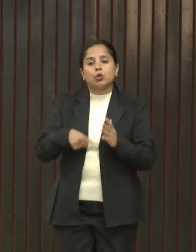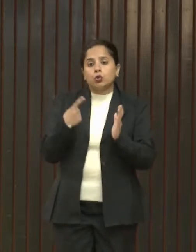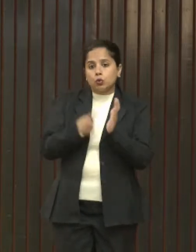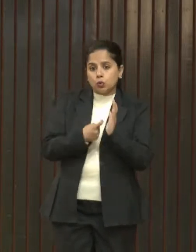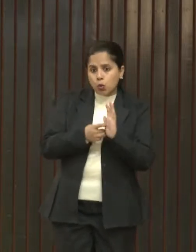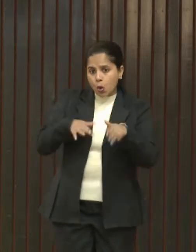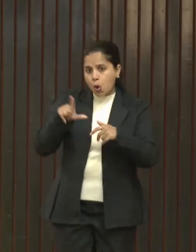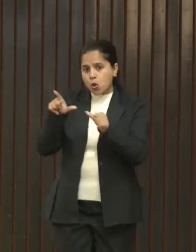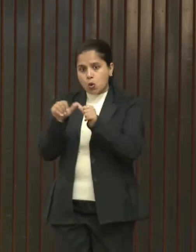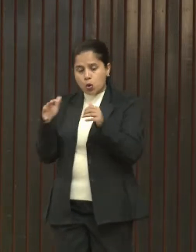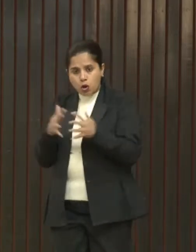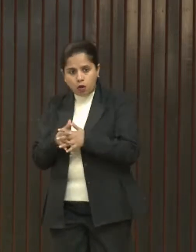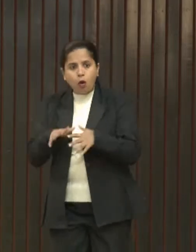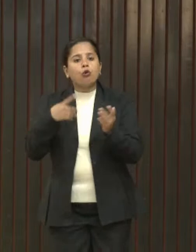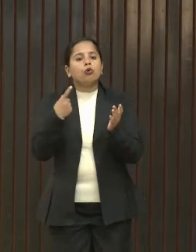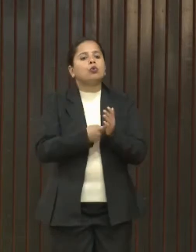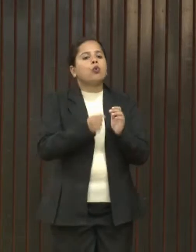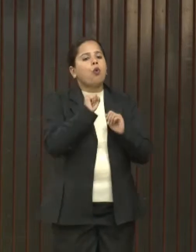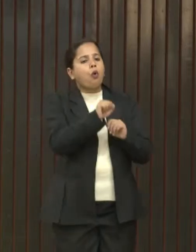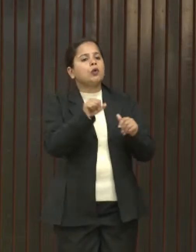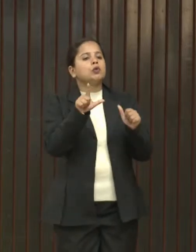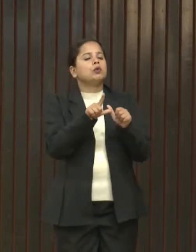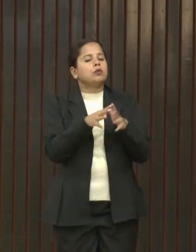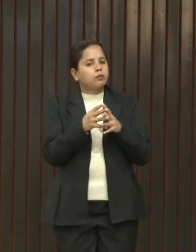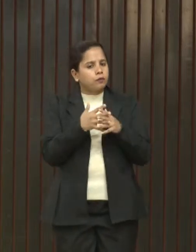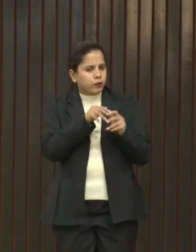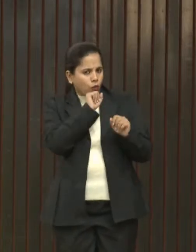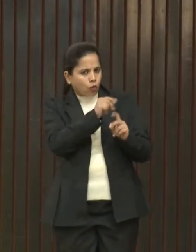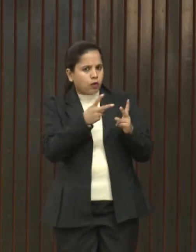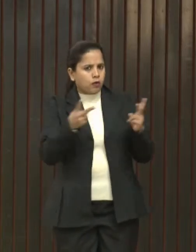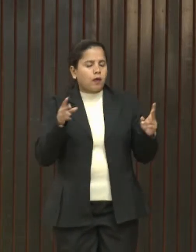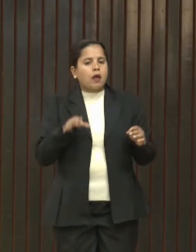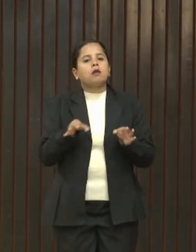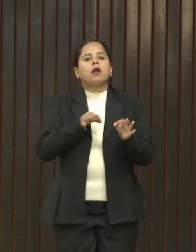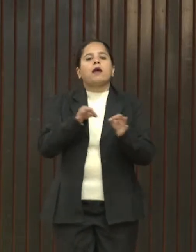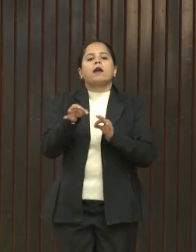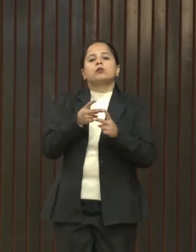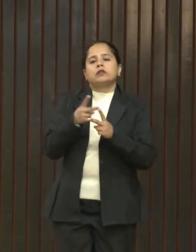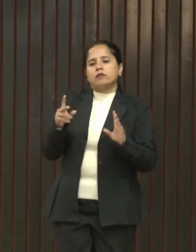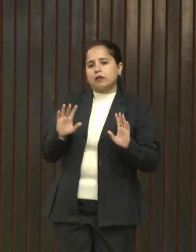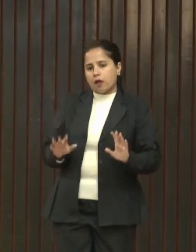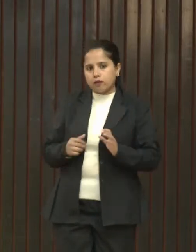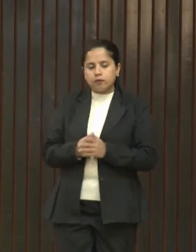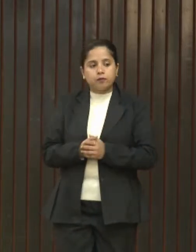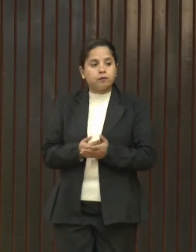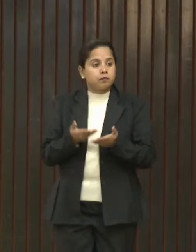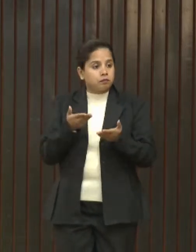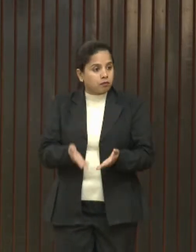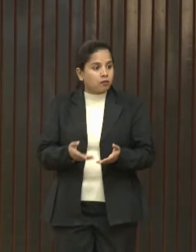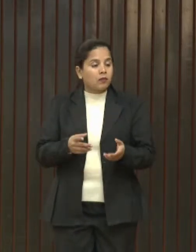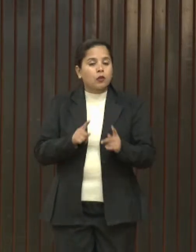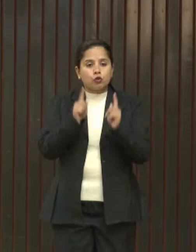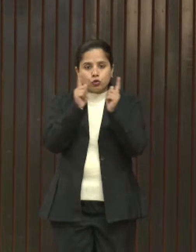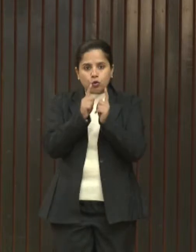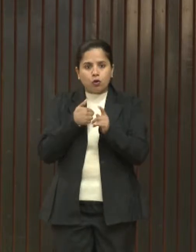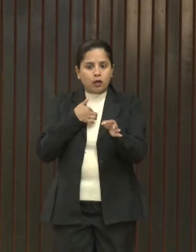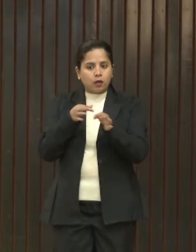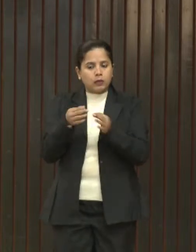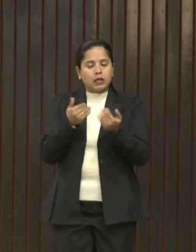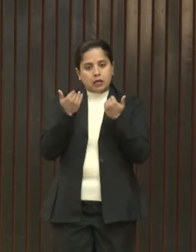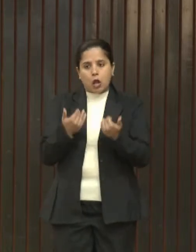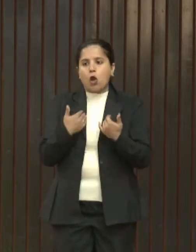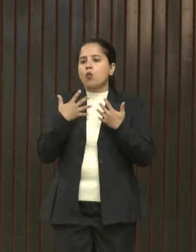law to the rule of the law, which is the title of our briefing book as well. So with that short introduction, I'd like